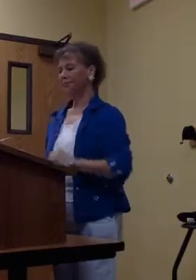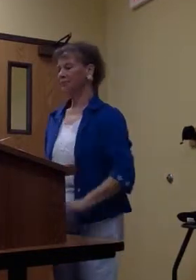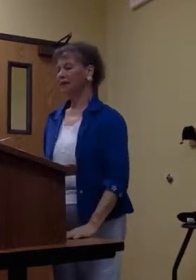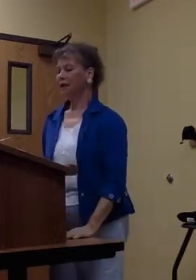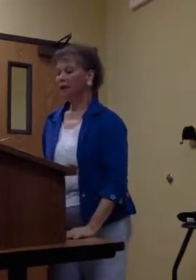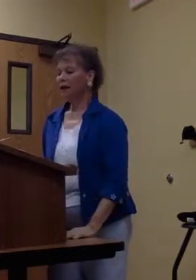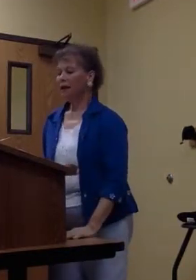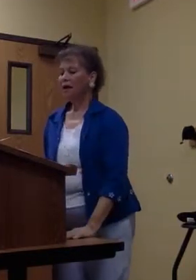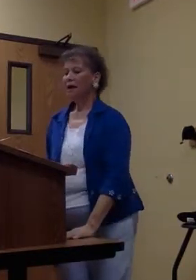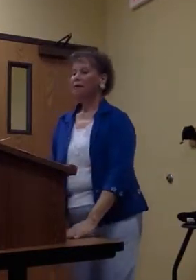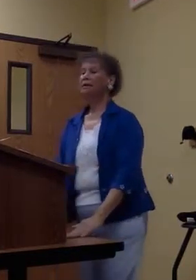Okay, sister